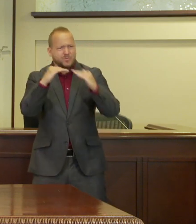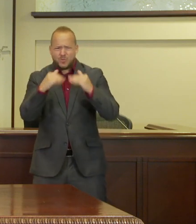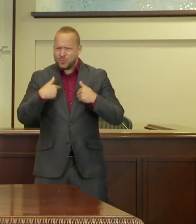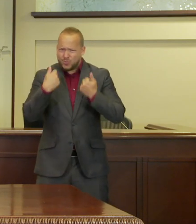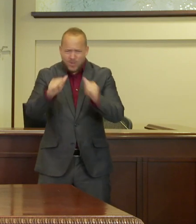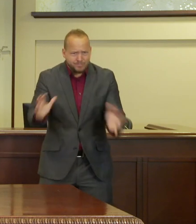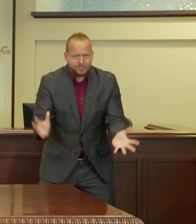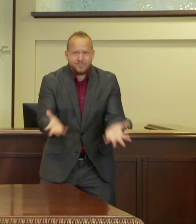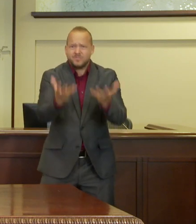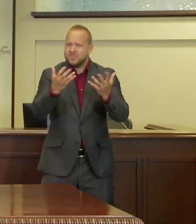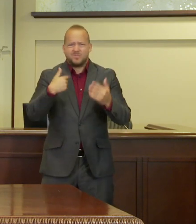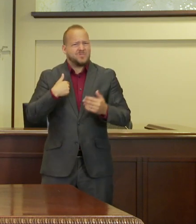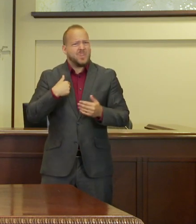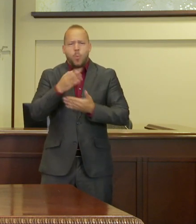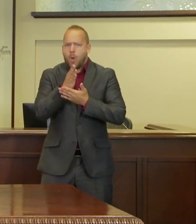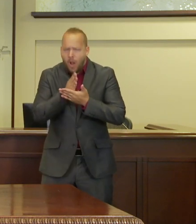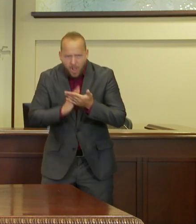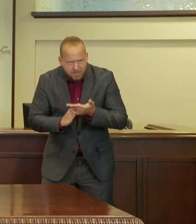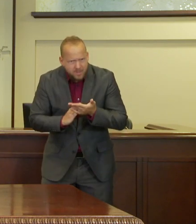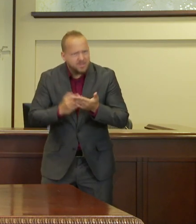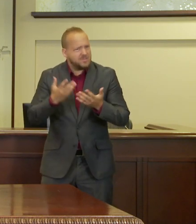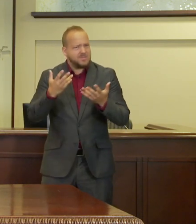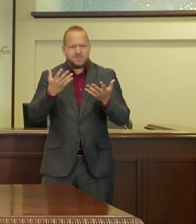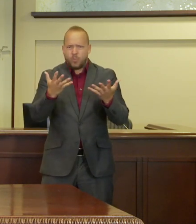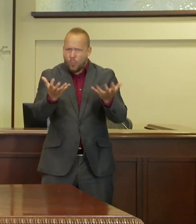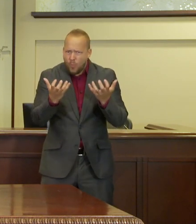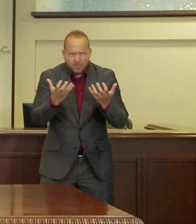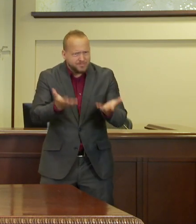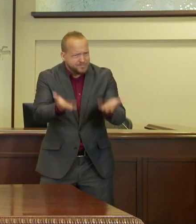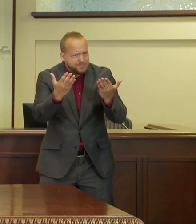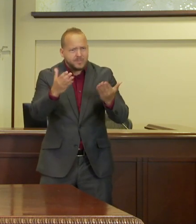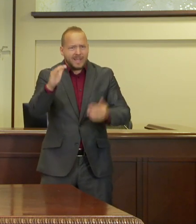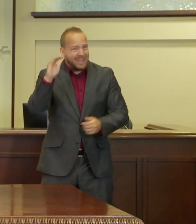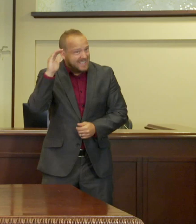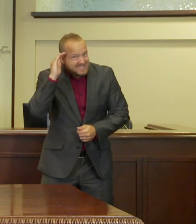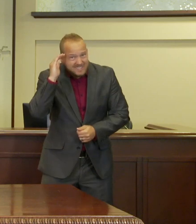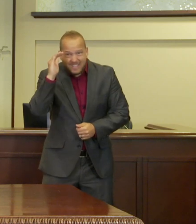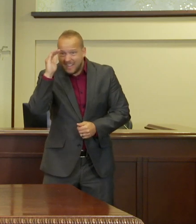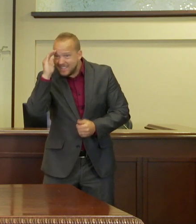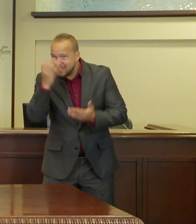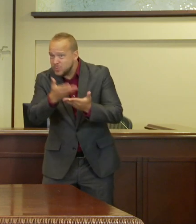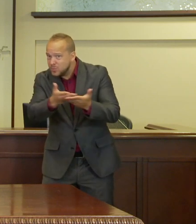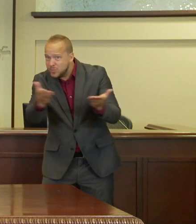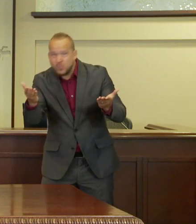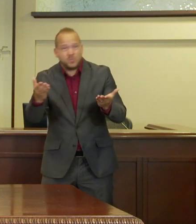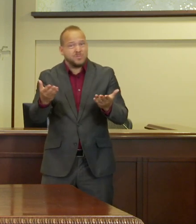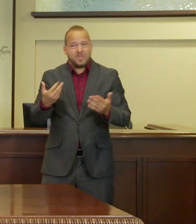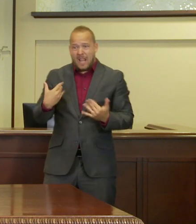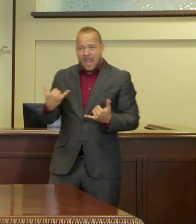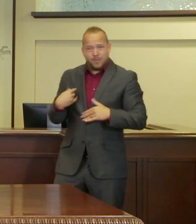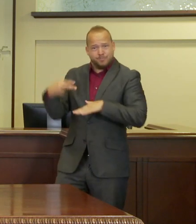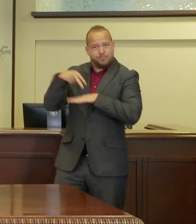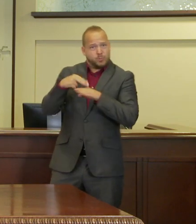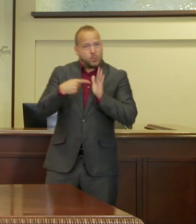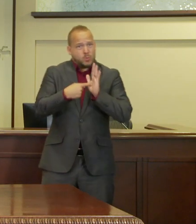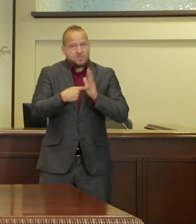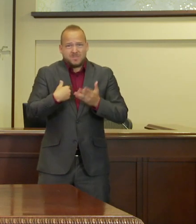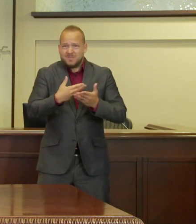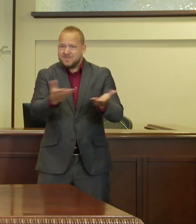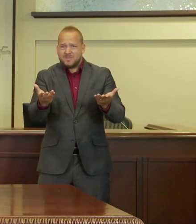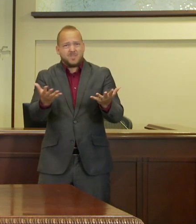willing to be in a listening mode rather than a speaking or reactionary or defensive